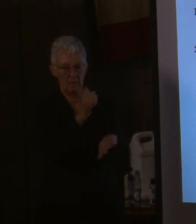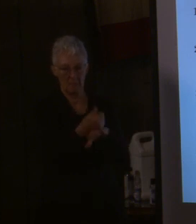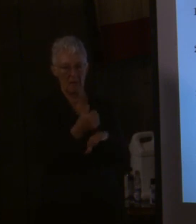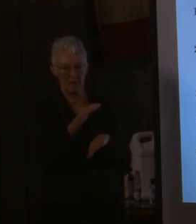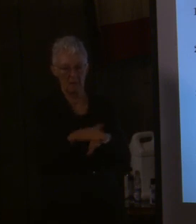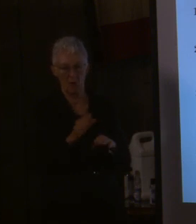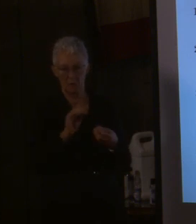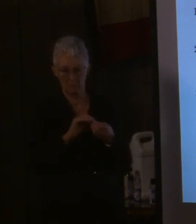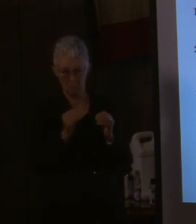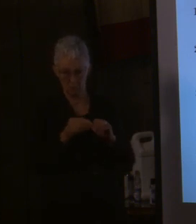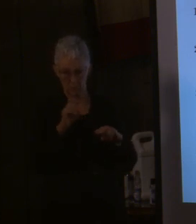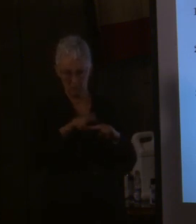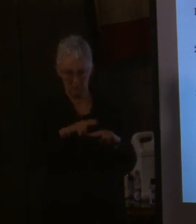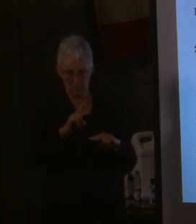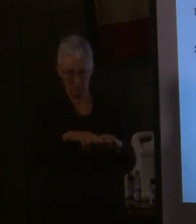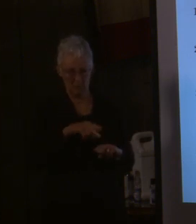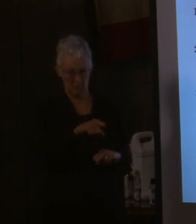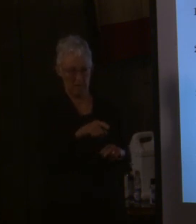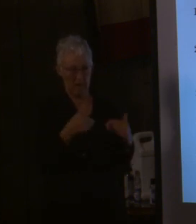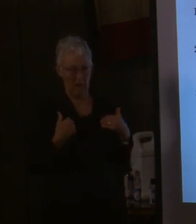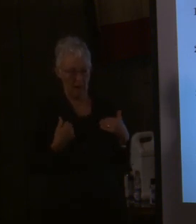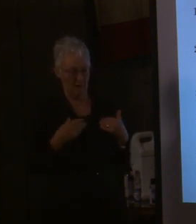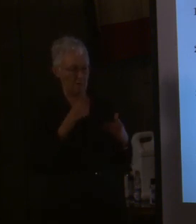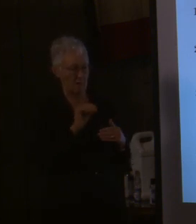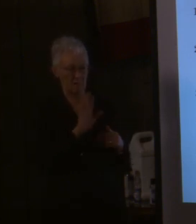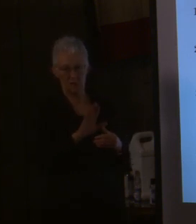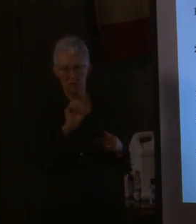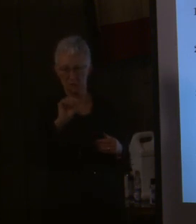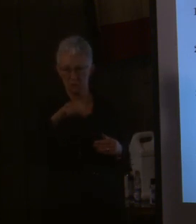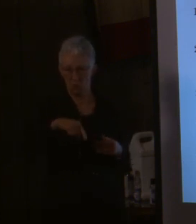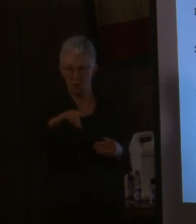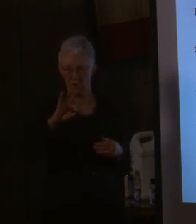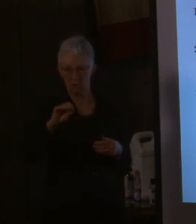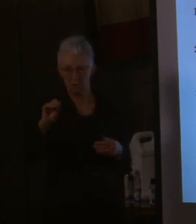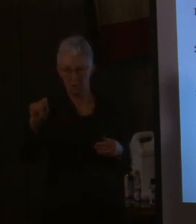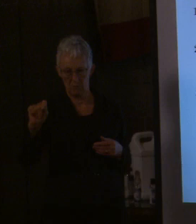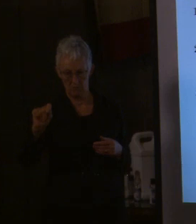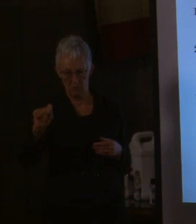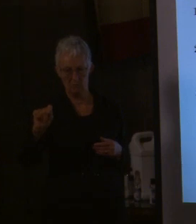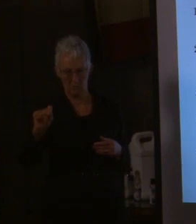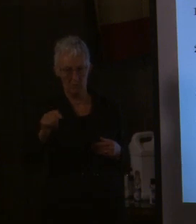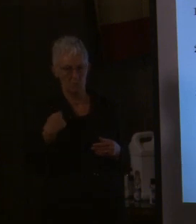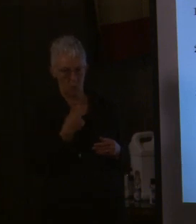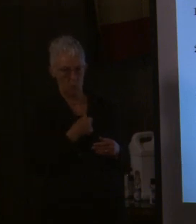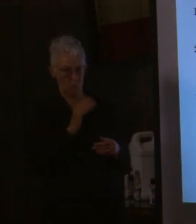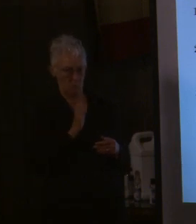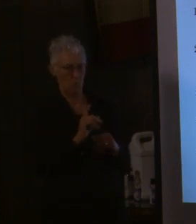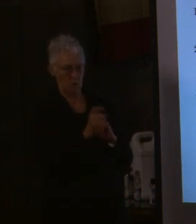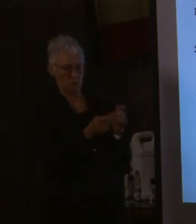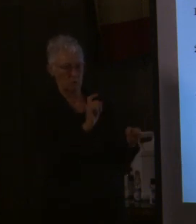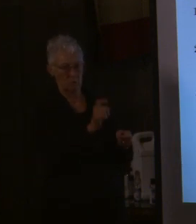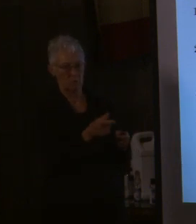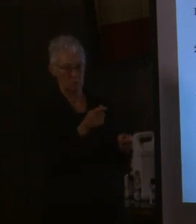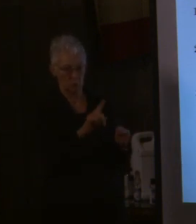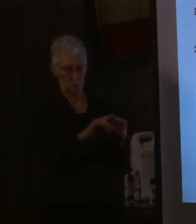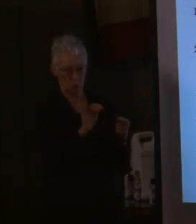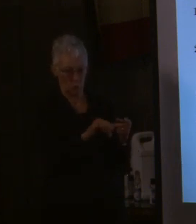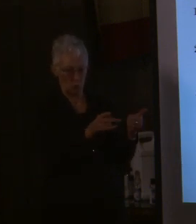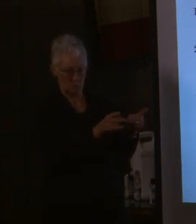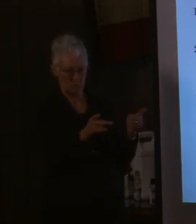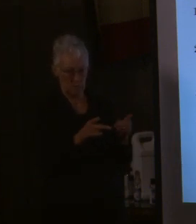their just overall square footage. So we're going to do the grants to those facilities